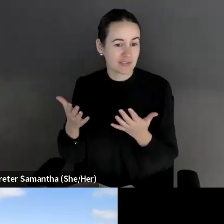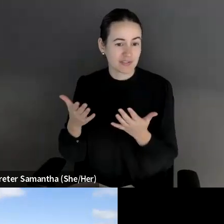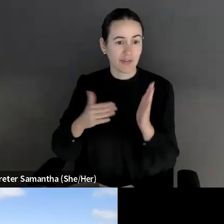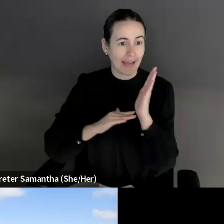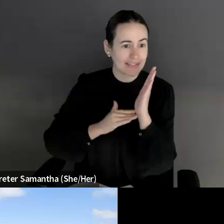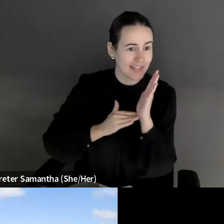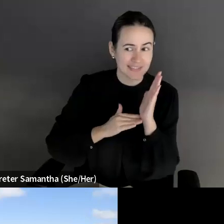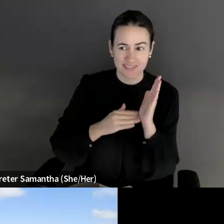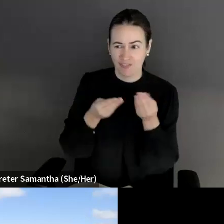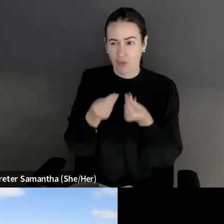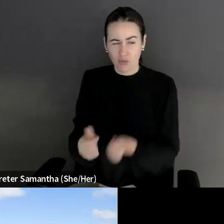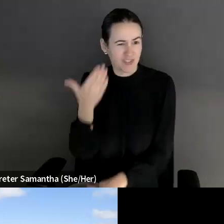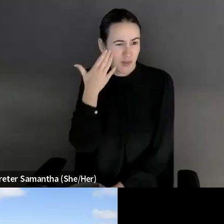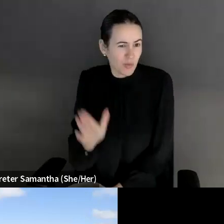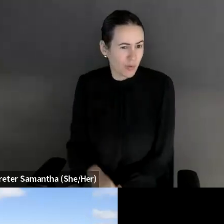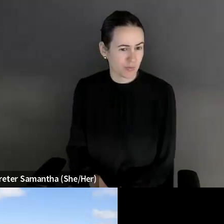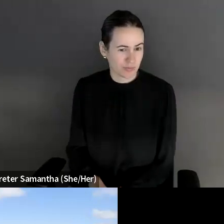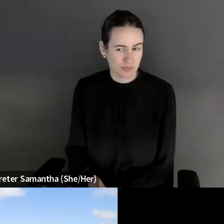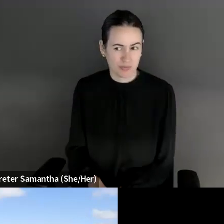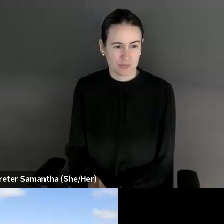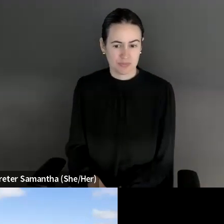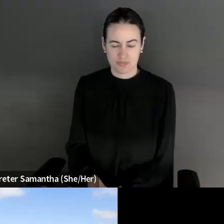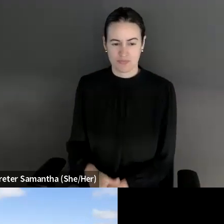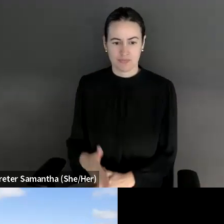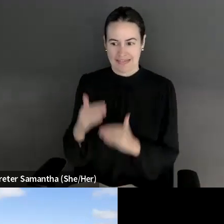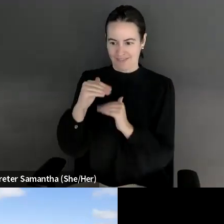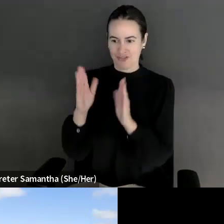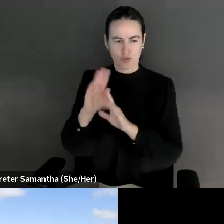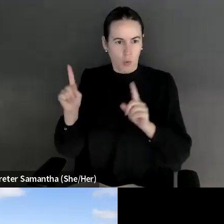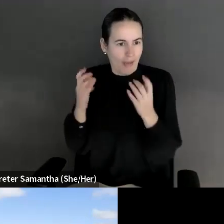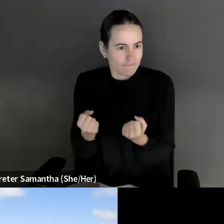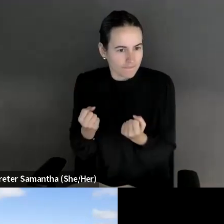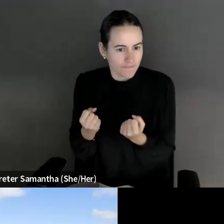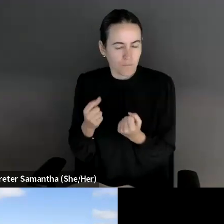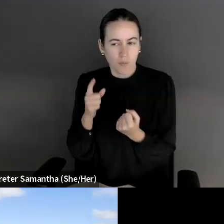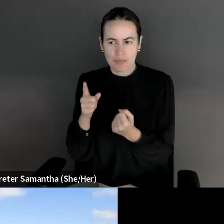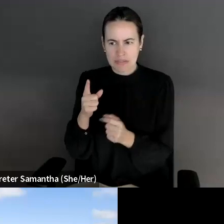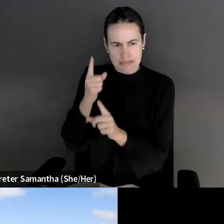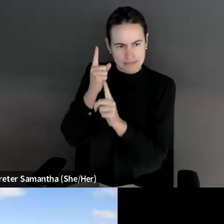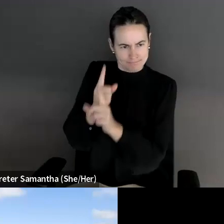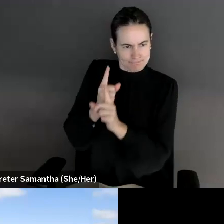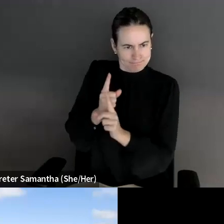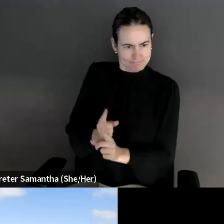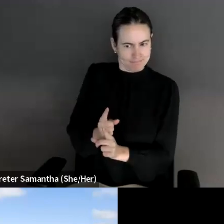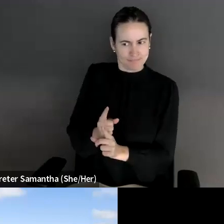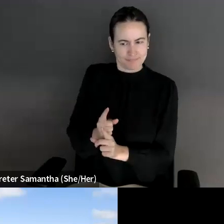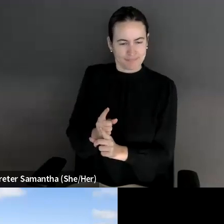may focus on accuracy because they don't know what fluency is. As I said, fluency in lay terms